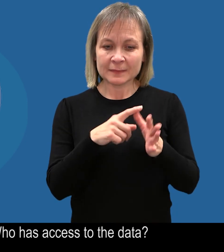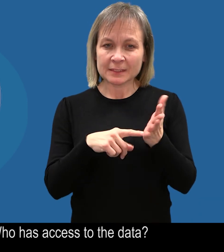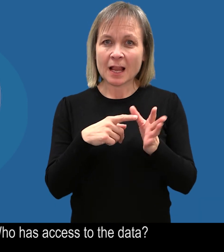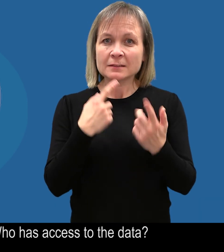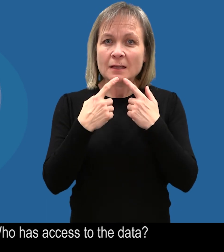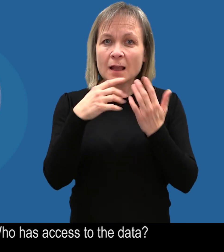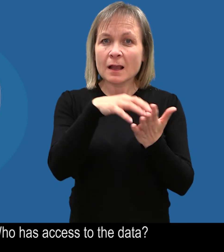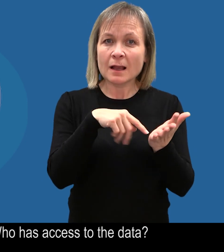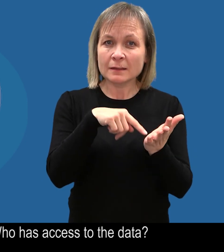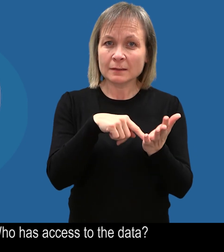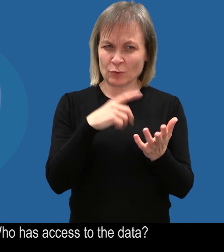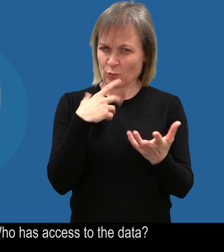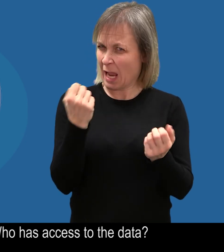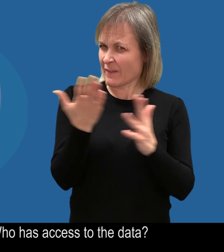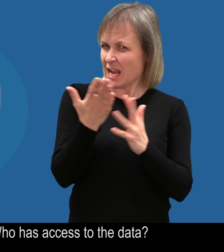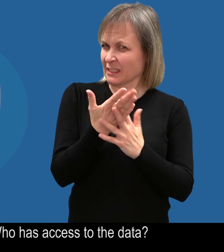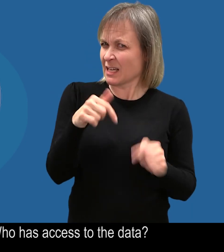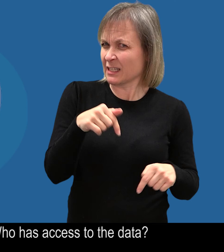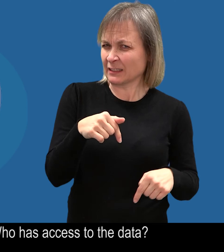Who has access to the data?